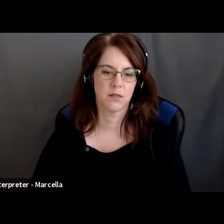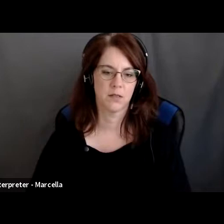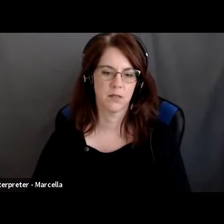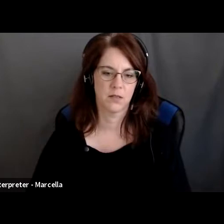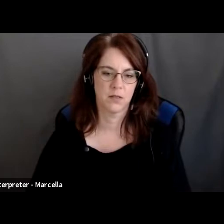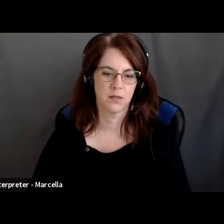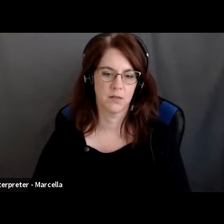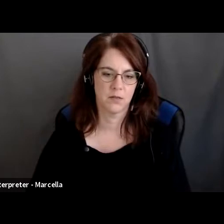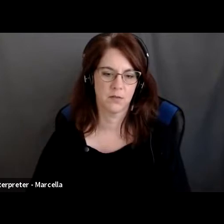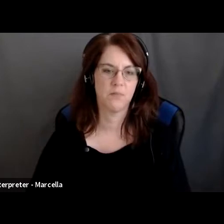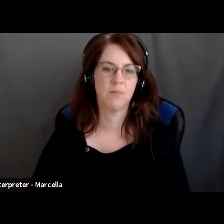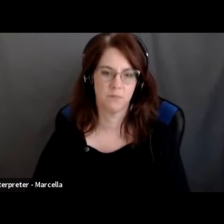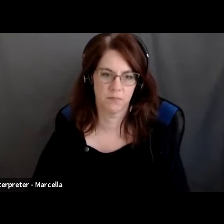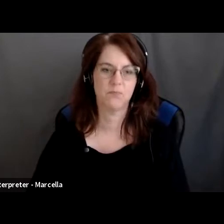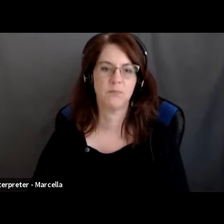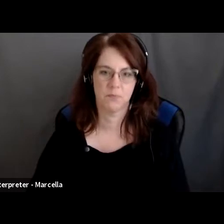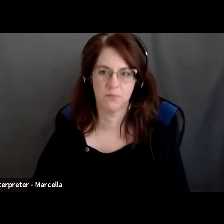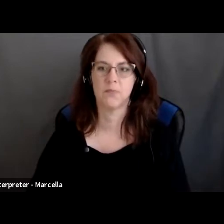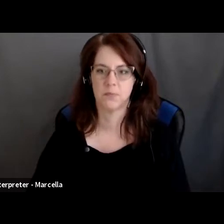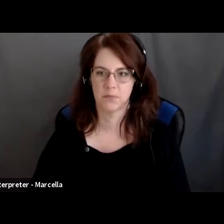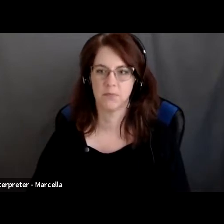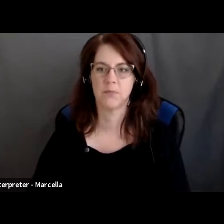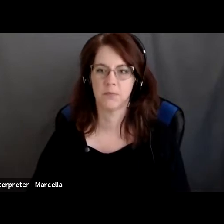Should be on gallery view.